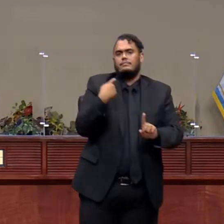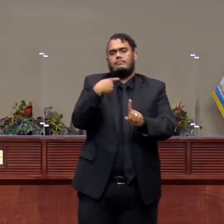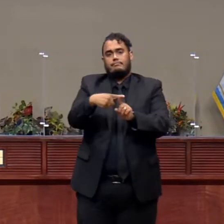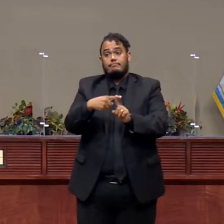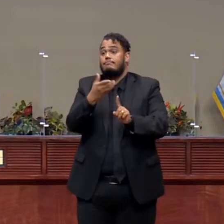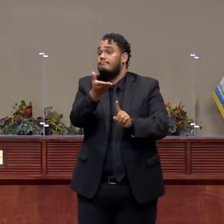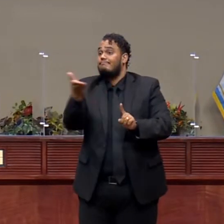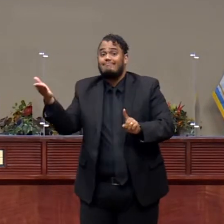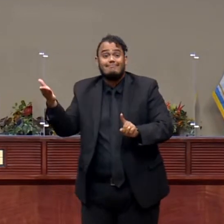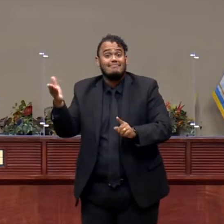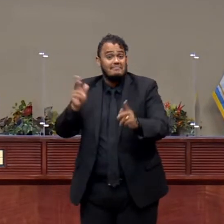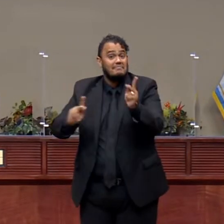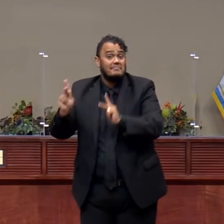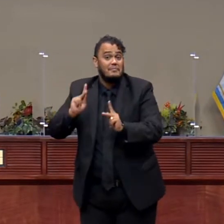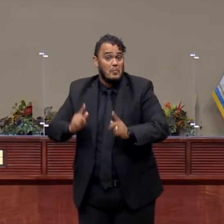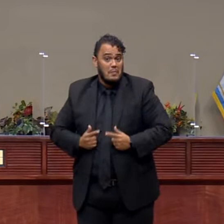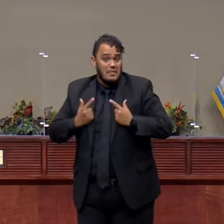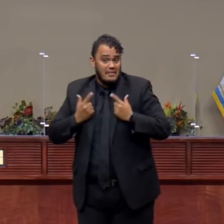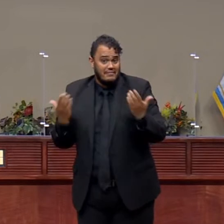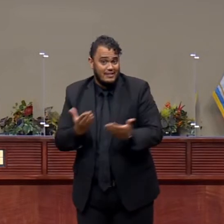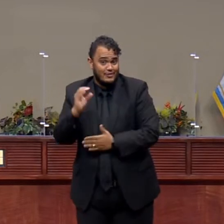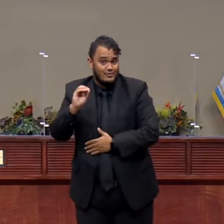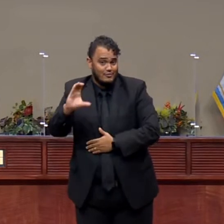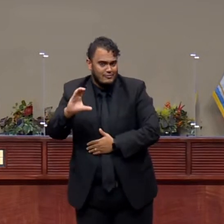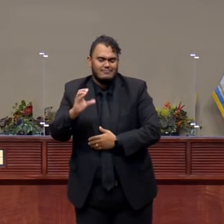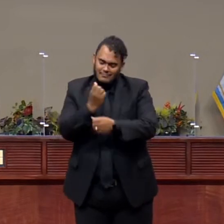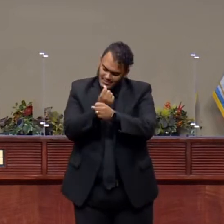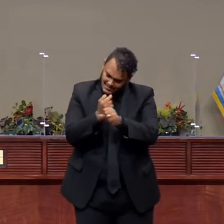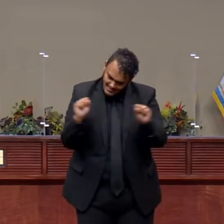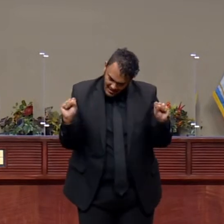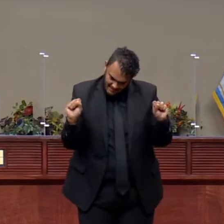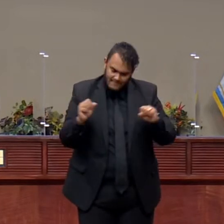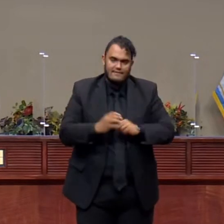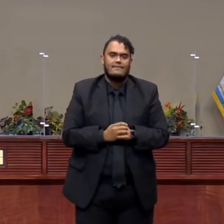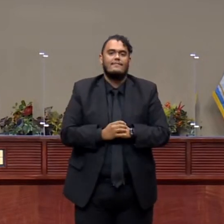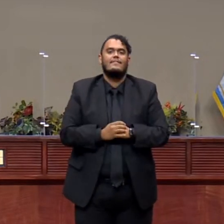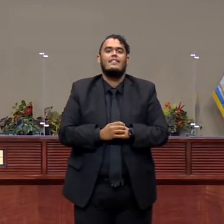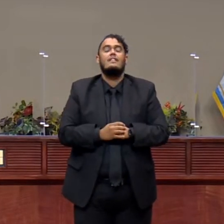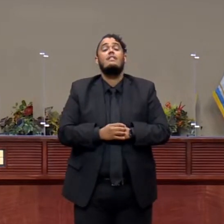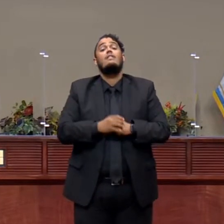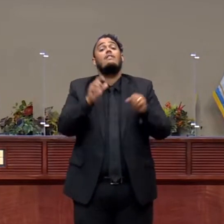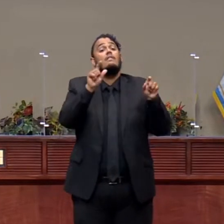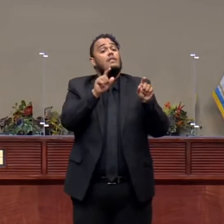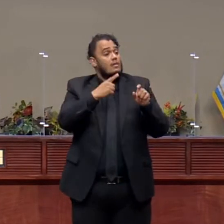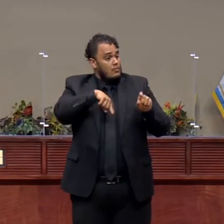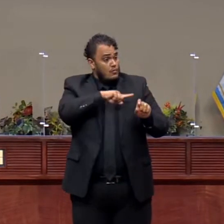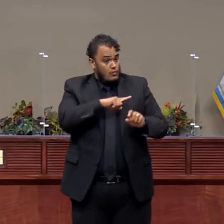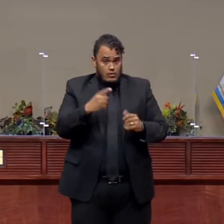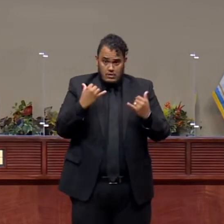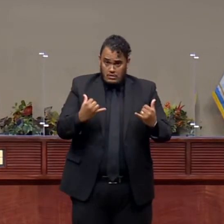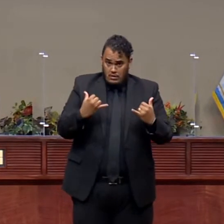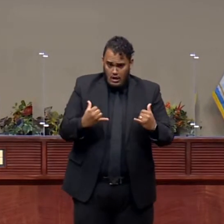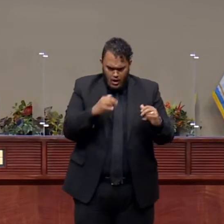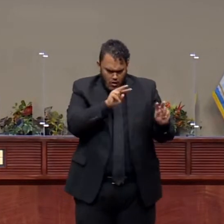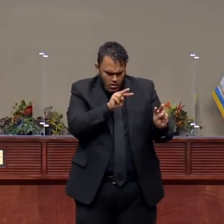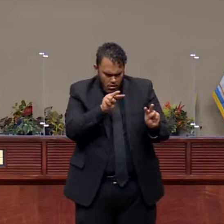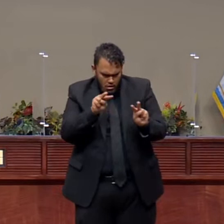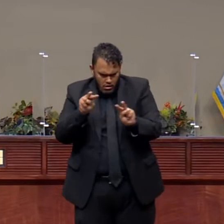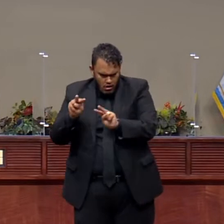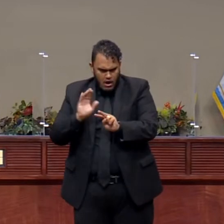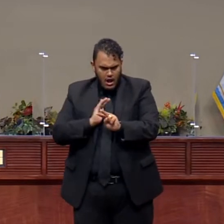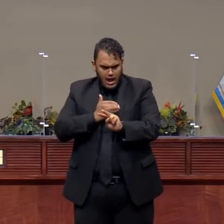can from the coronavirus. When we look at the overall numbers of our employees,